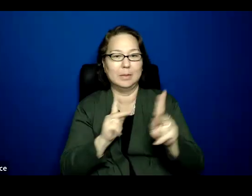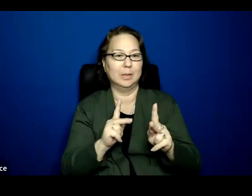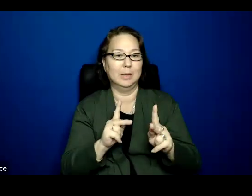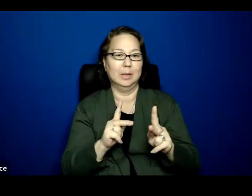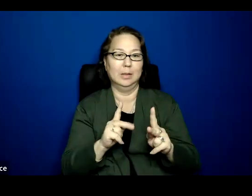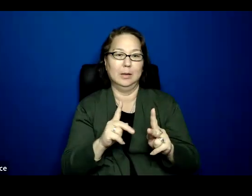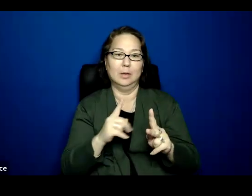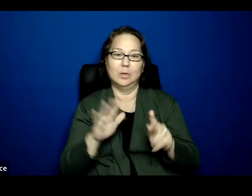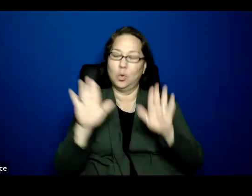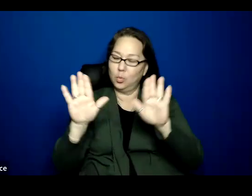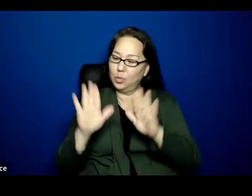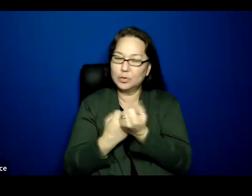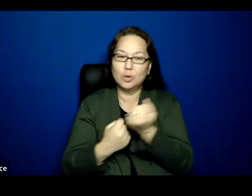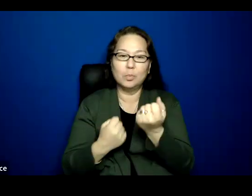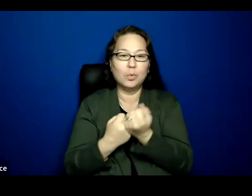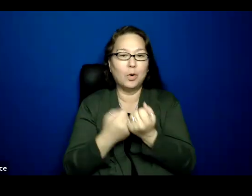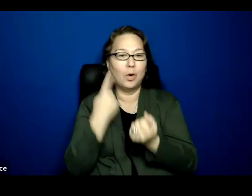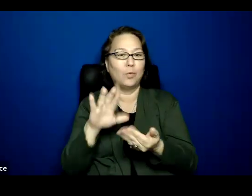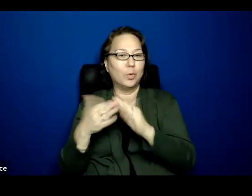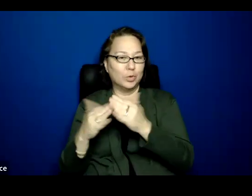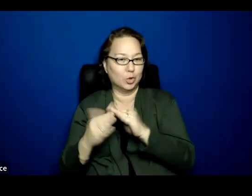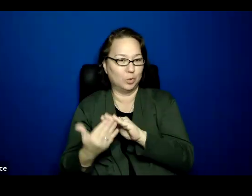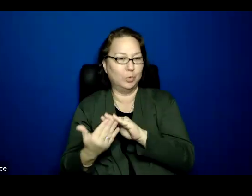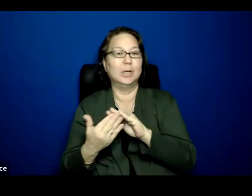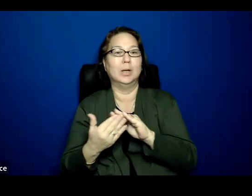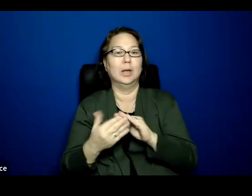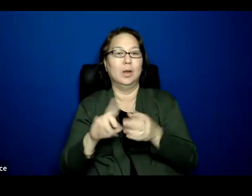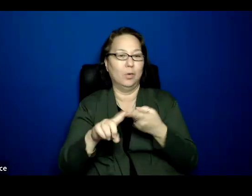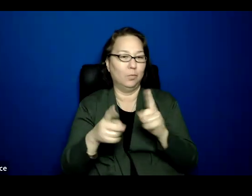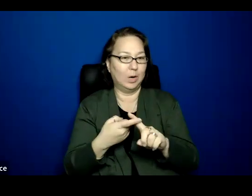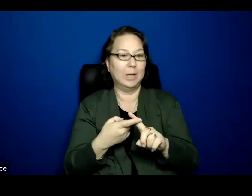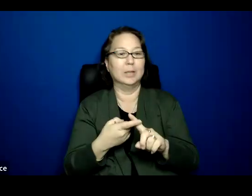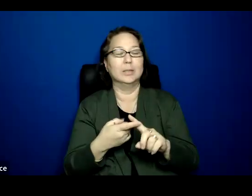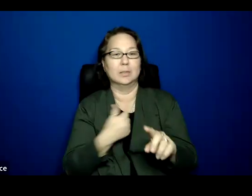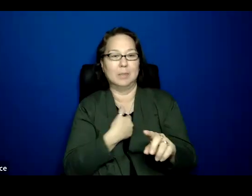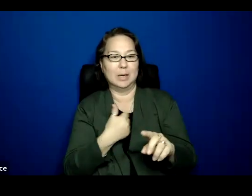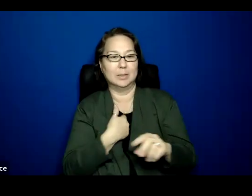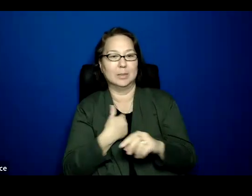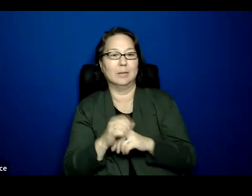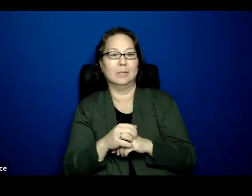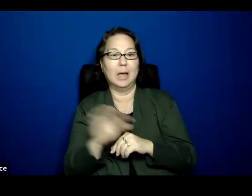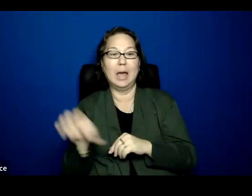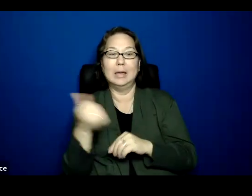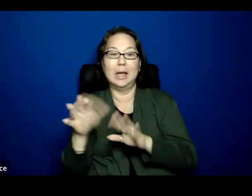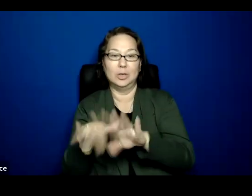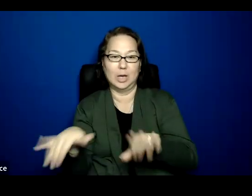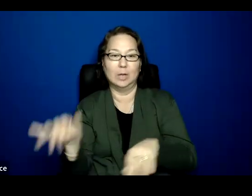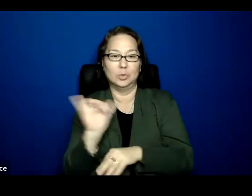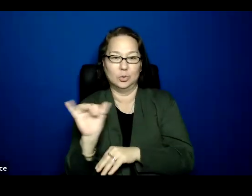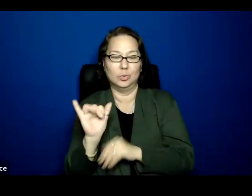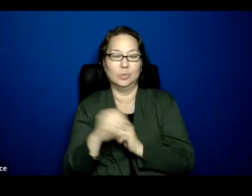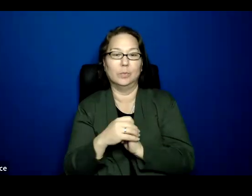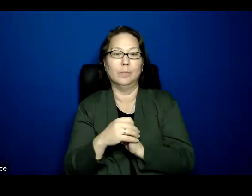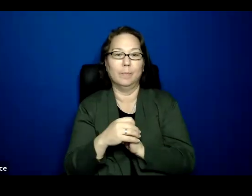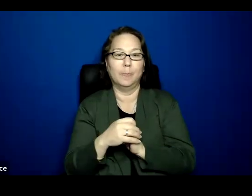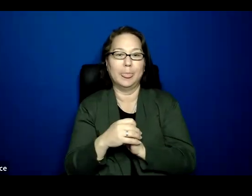friends, myself, and other childs also. And I just would like 30 seconds